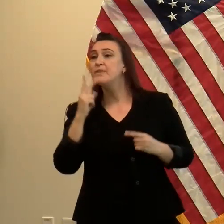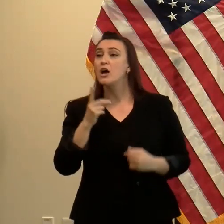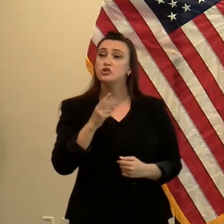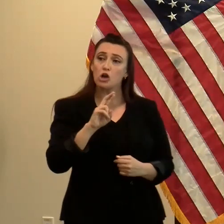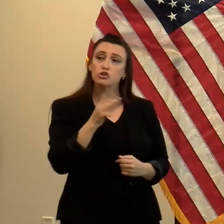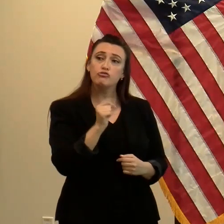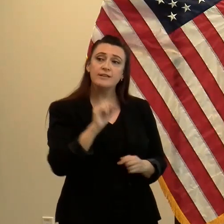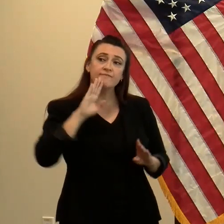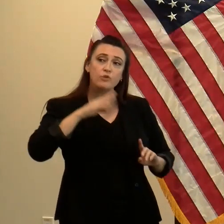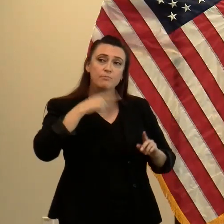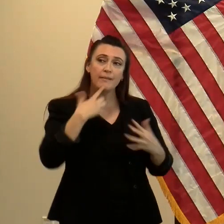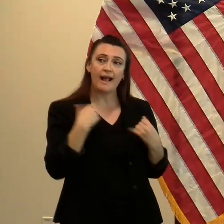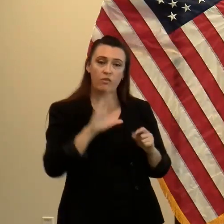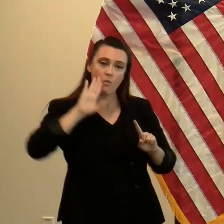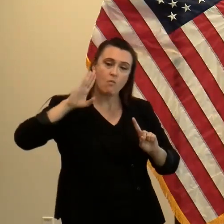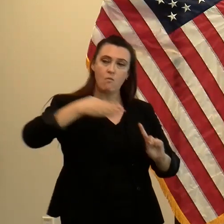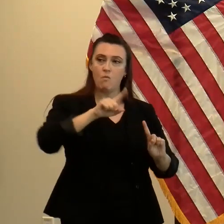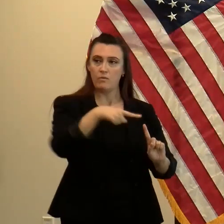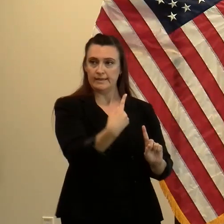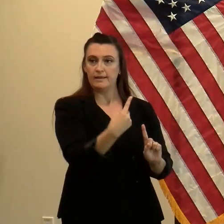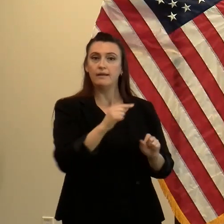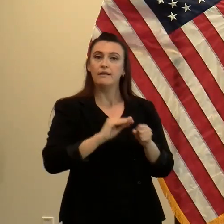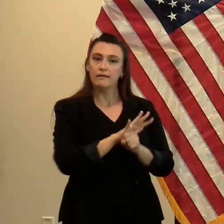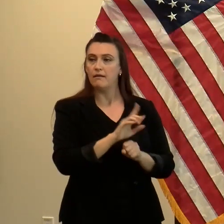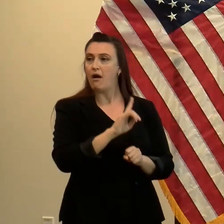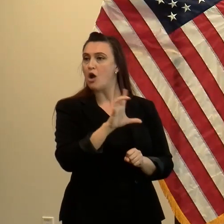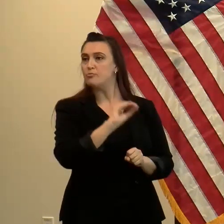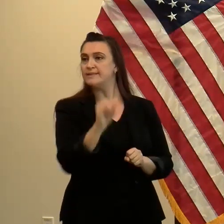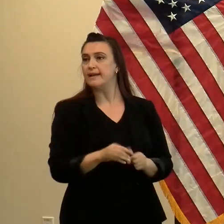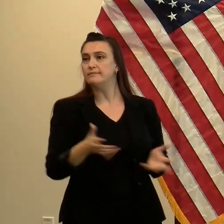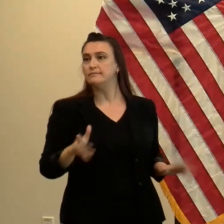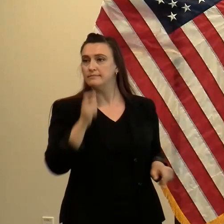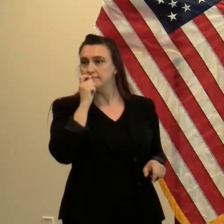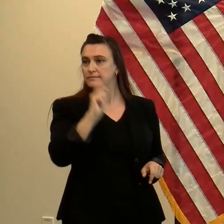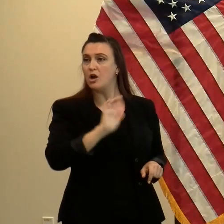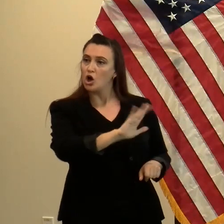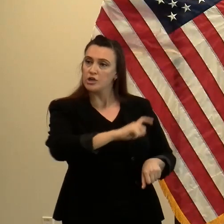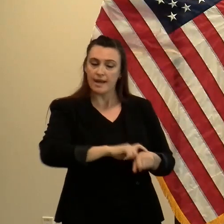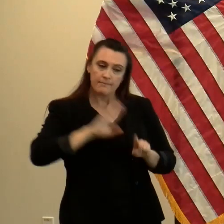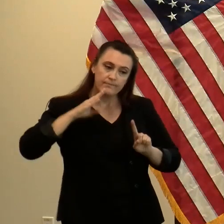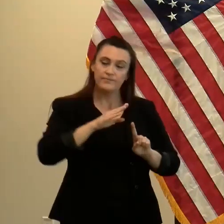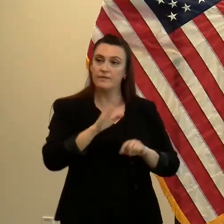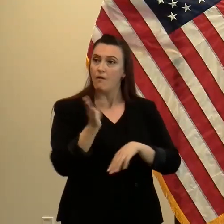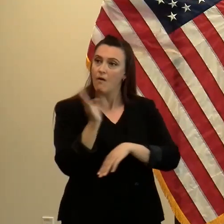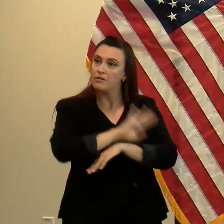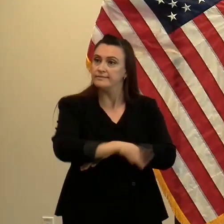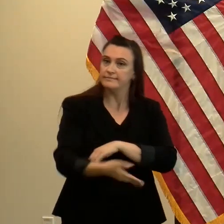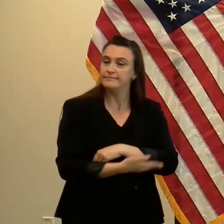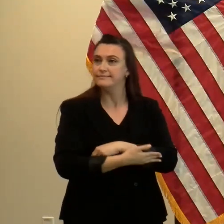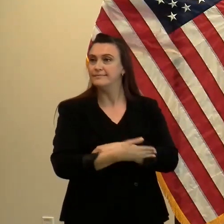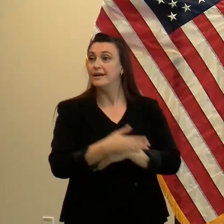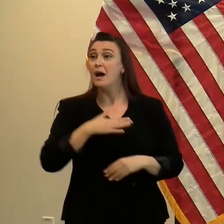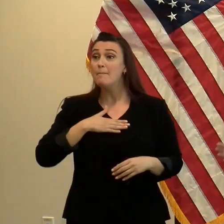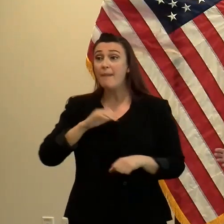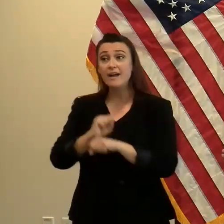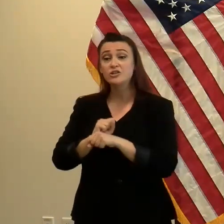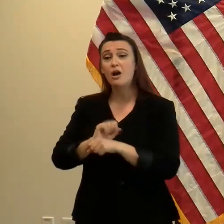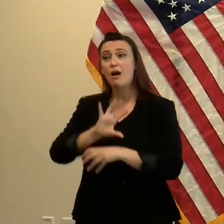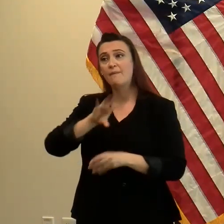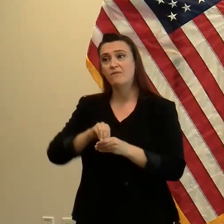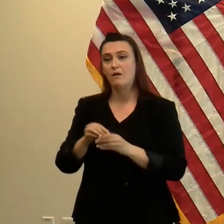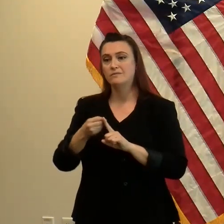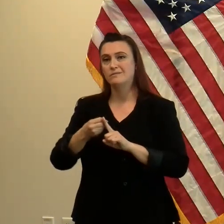on public health and COVID-19 100% of her time, 24/7. My job